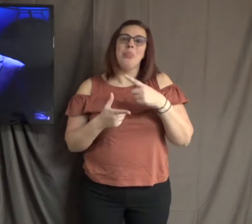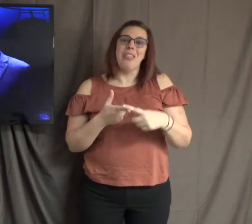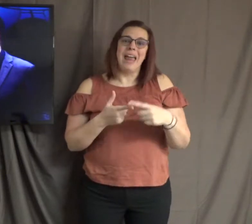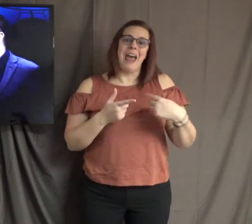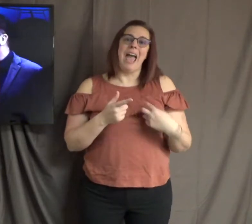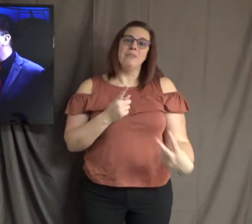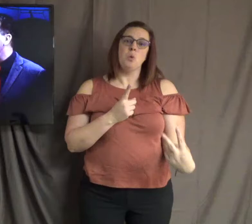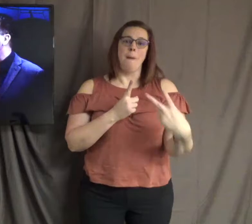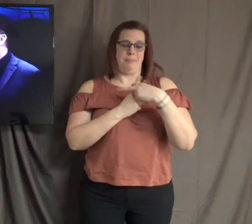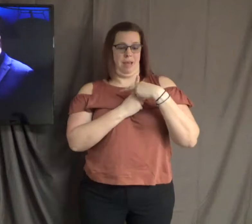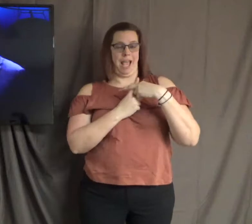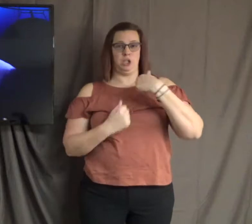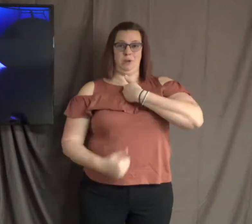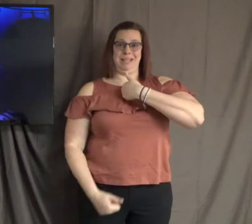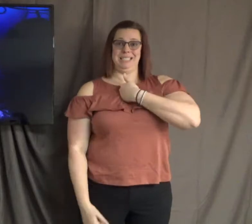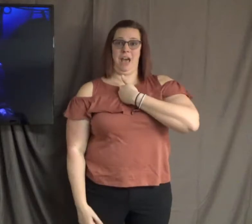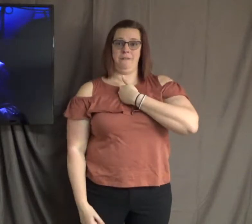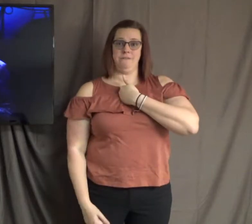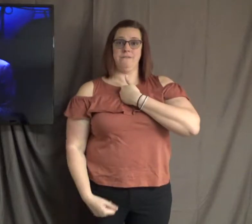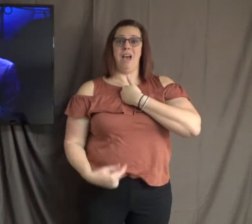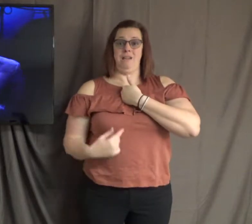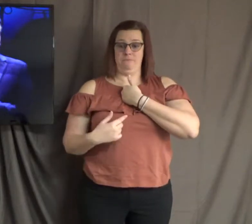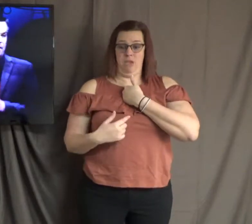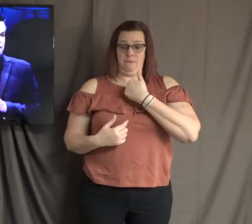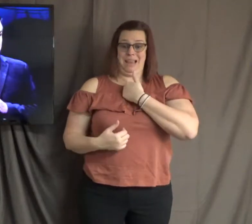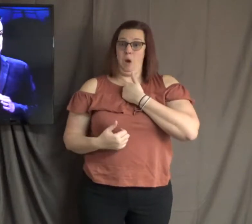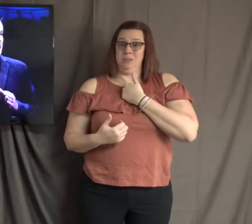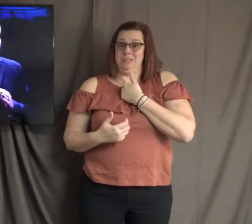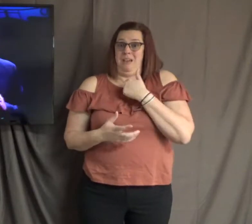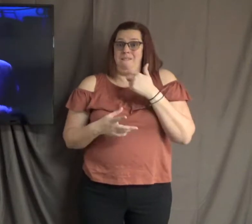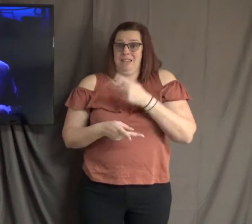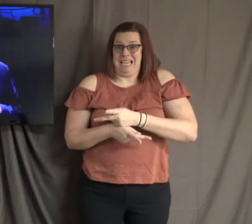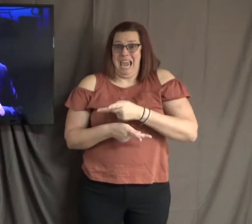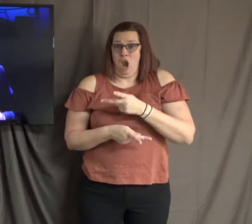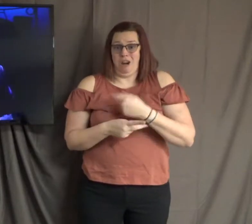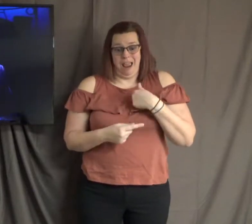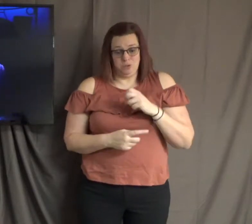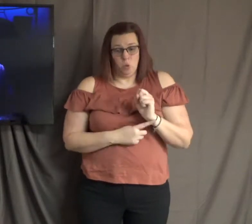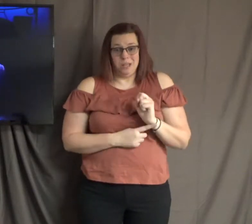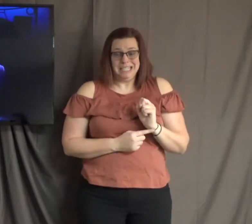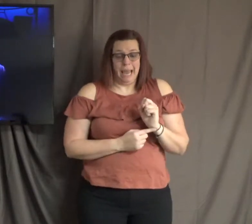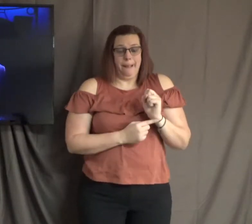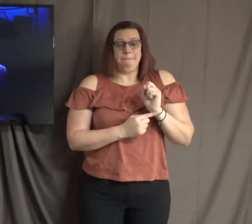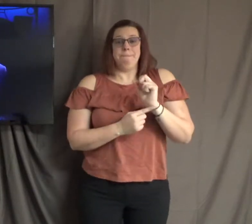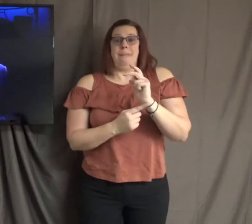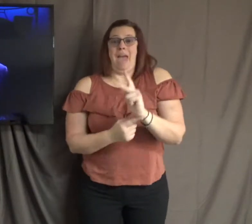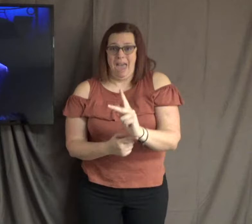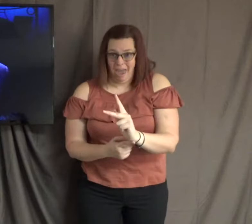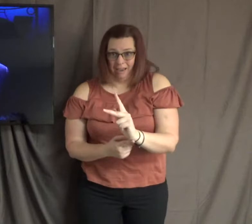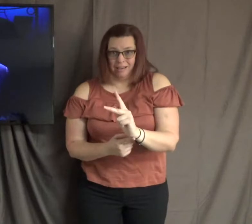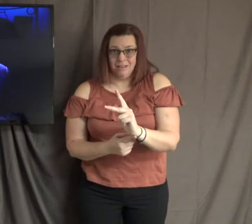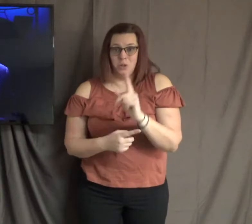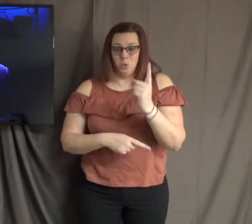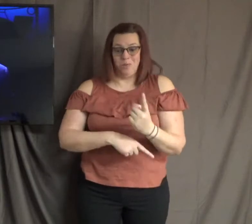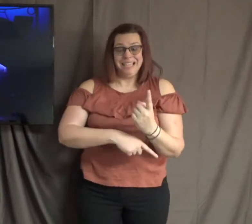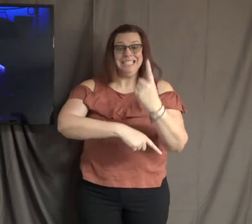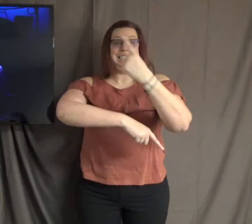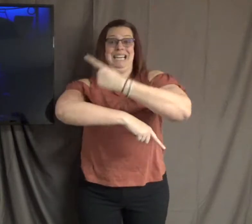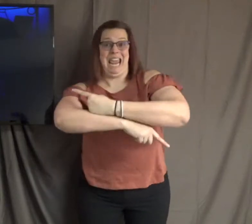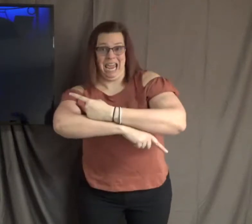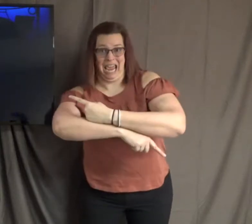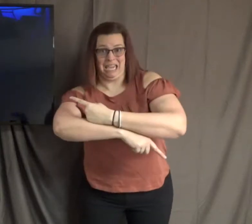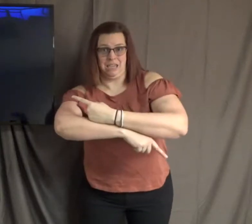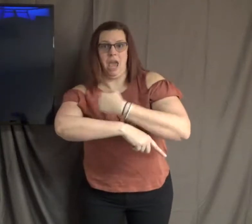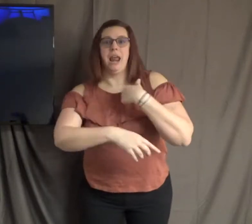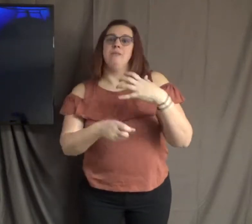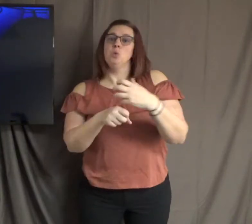that we have to apply our virtues to our own self-care and get back to that day and win that day once again.